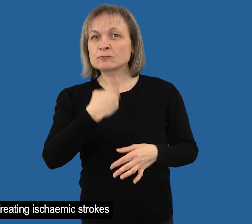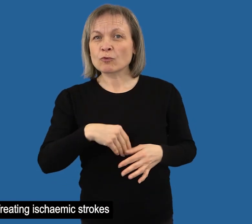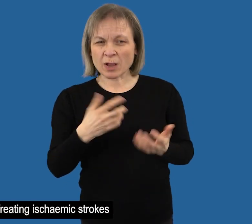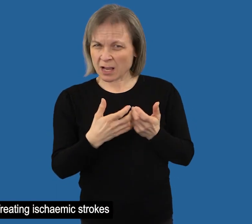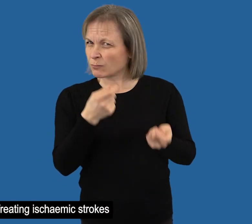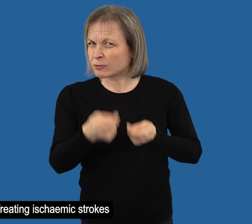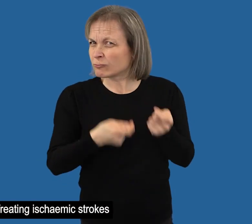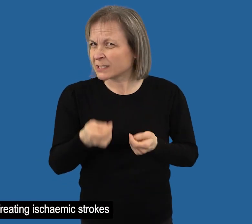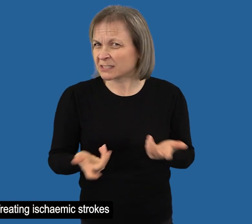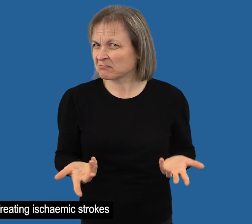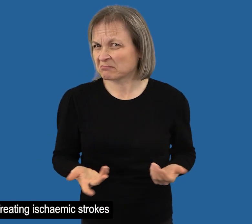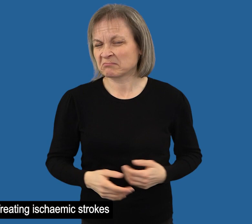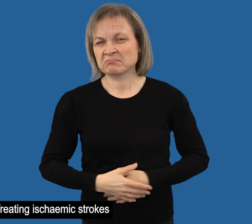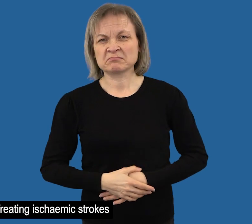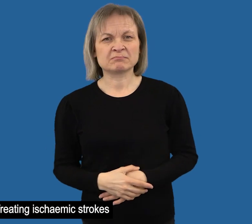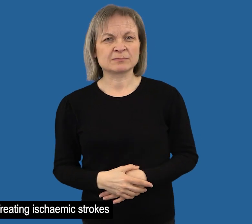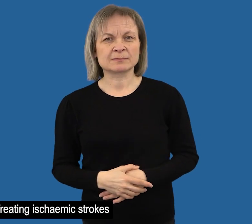Treating ischemic strokes.